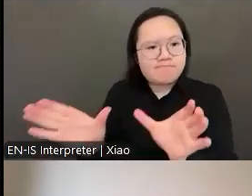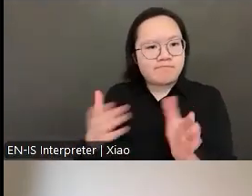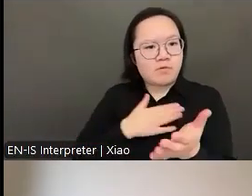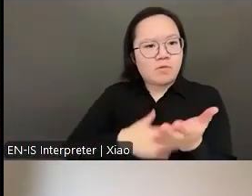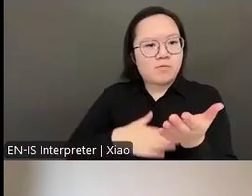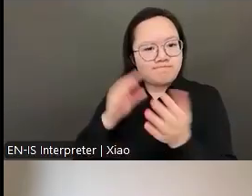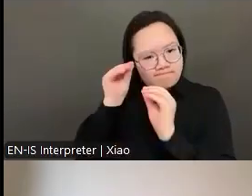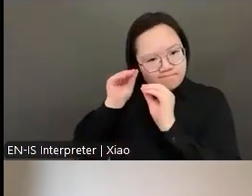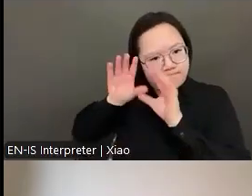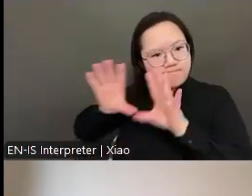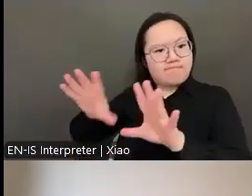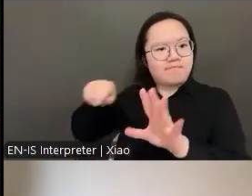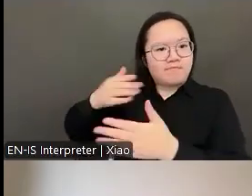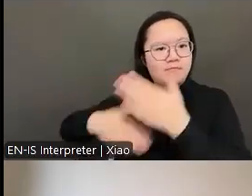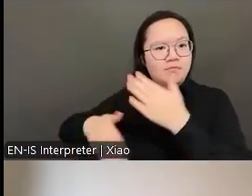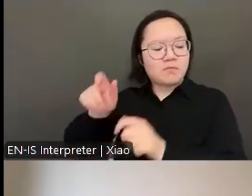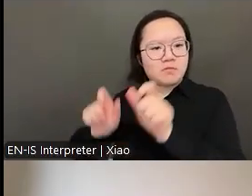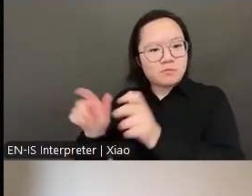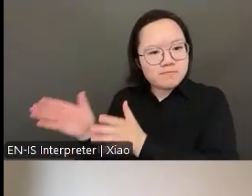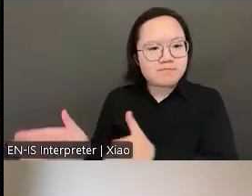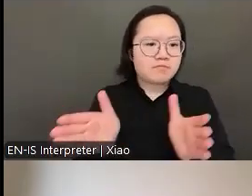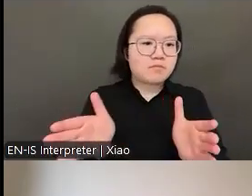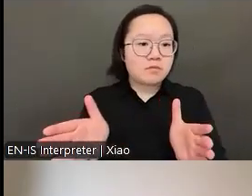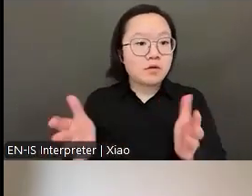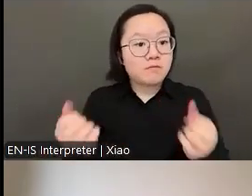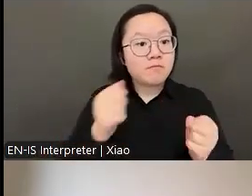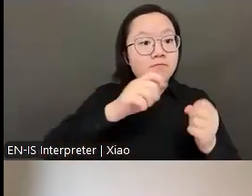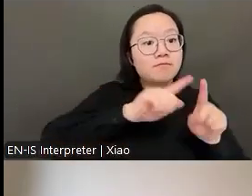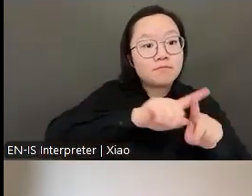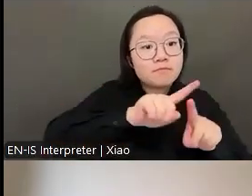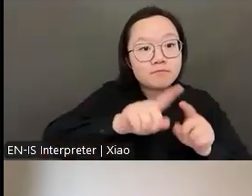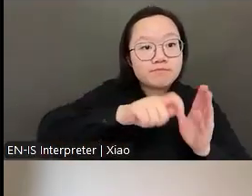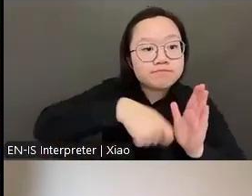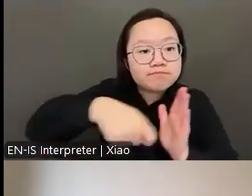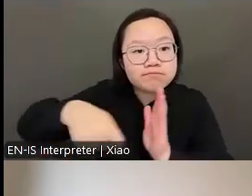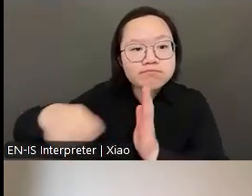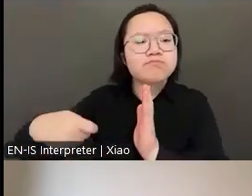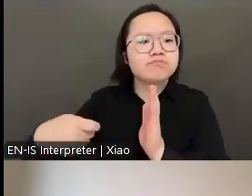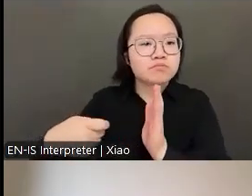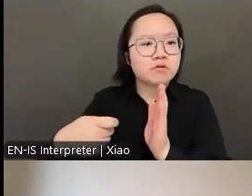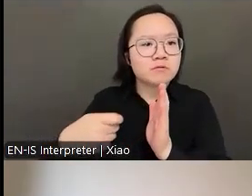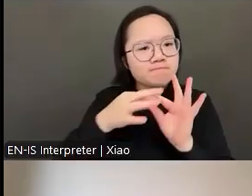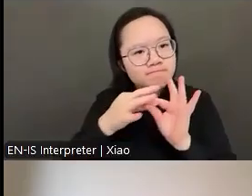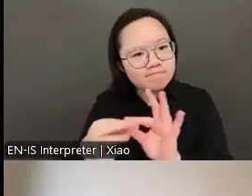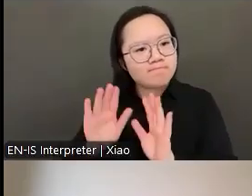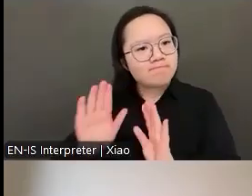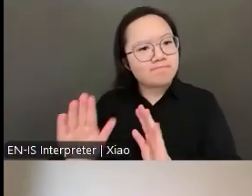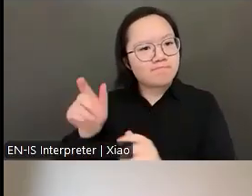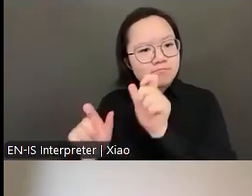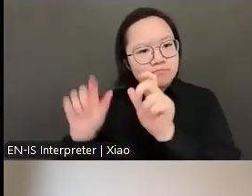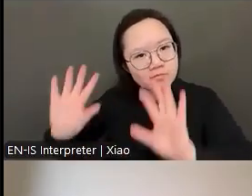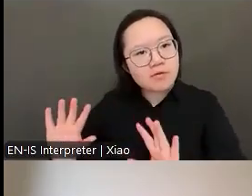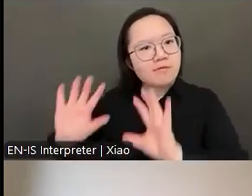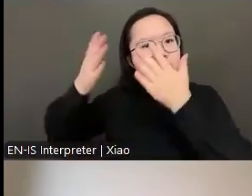our education, health, and livelihood programs are run, we have helped transform the lives